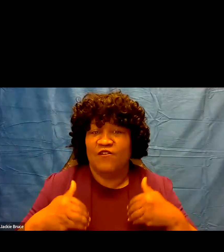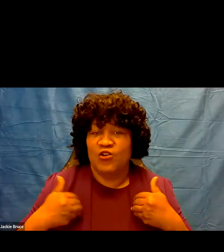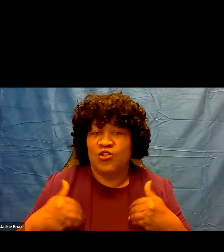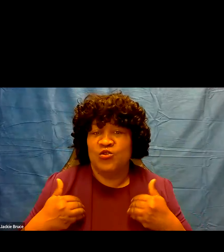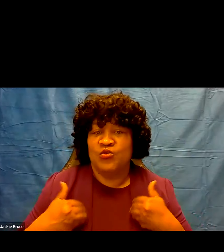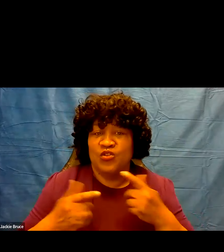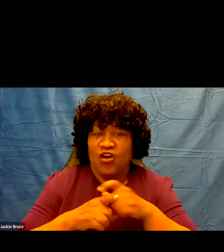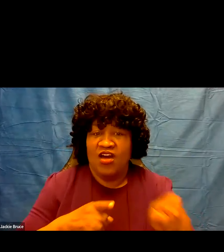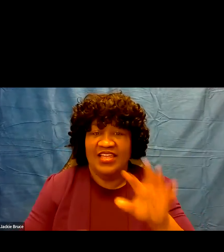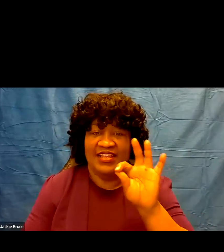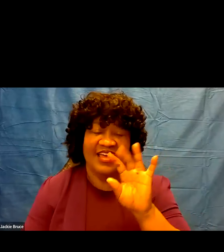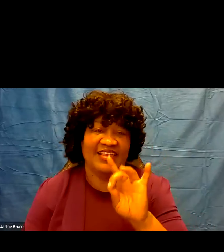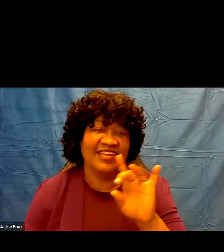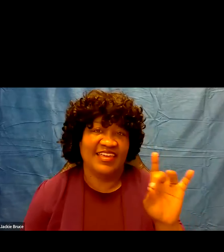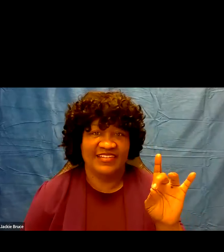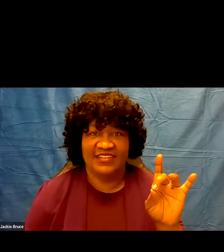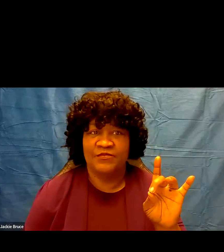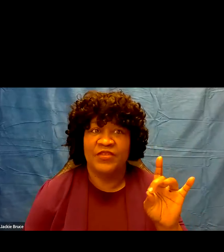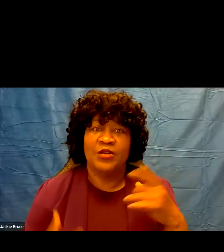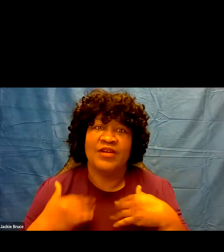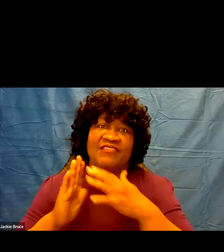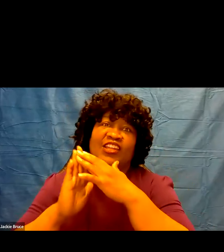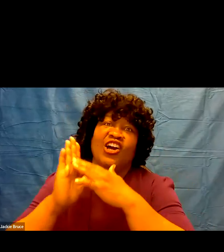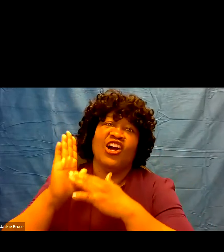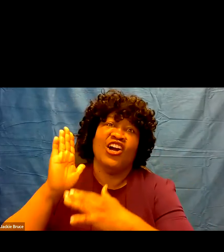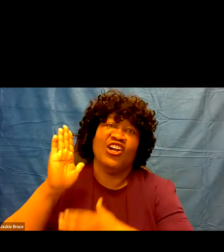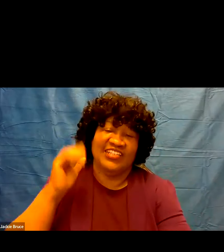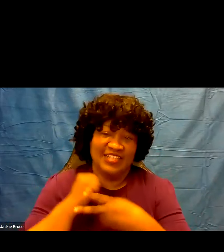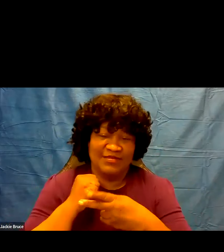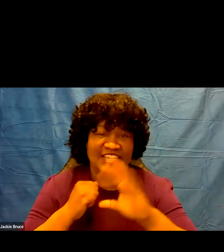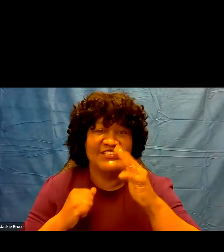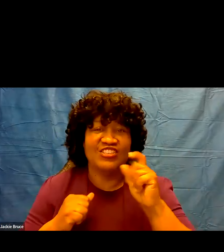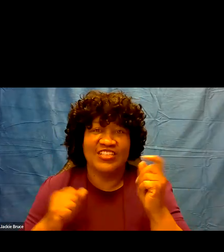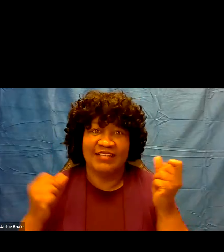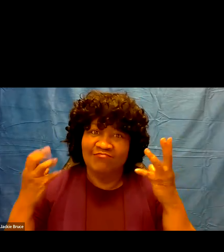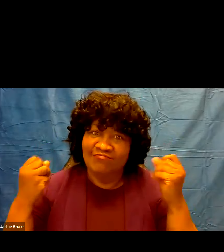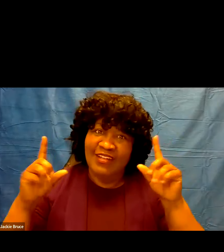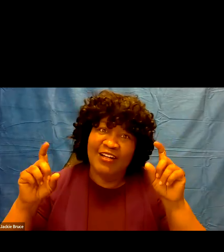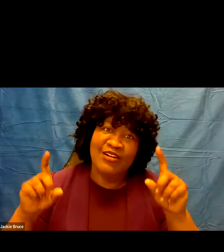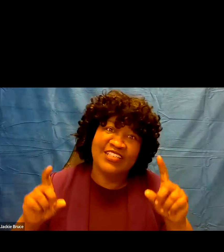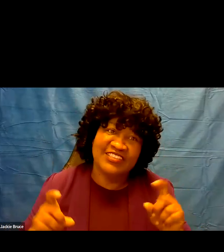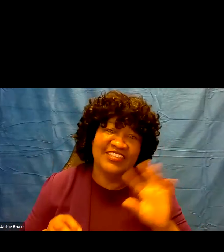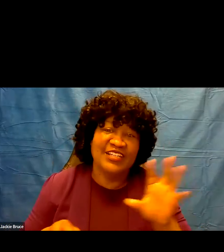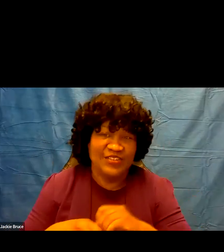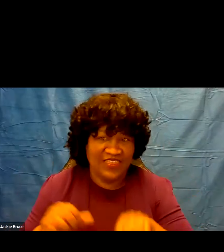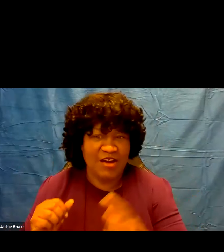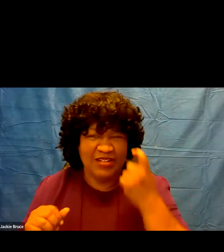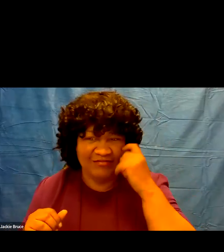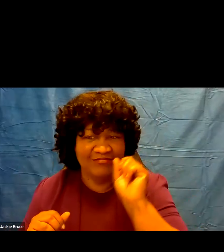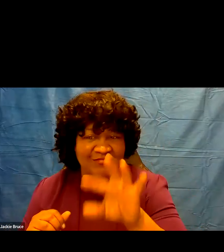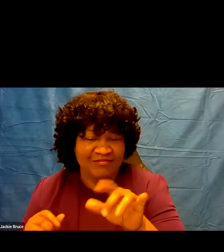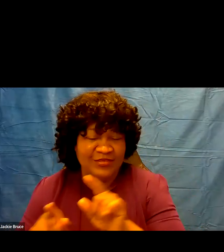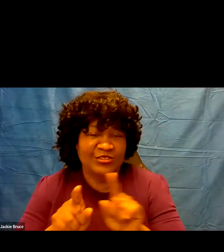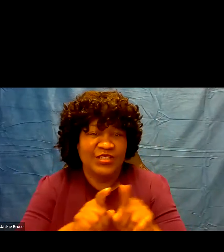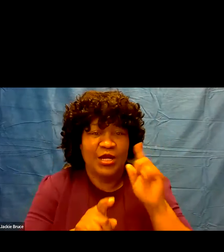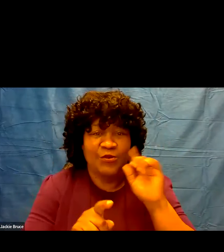988. Yeah, we have actually a long list. I'm saving my chat here. We have a long list of questions, I think, including that one that we are